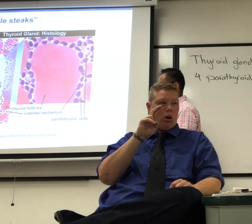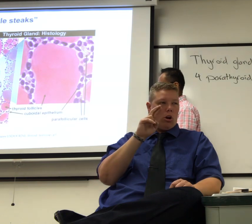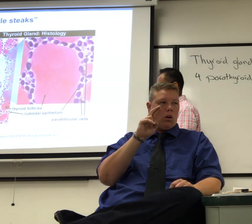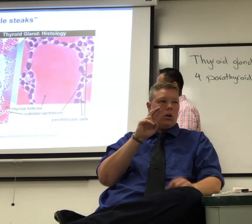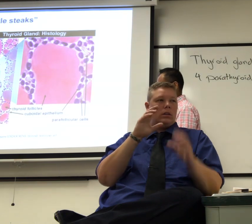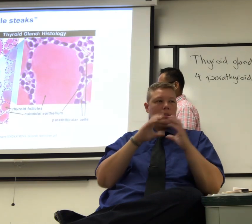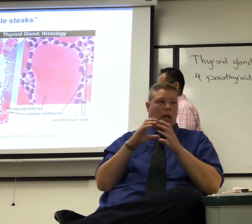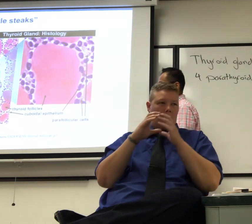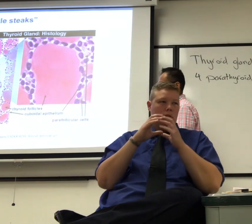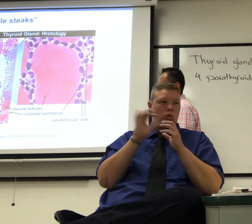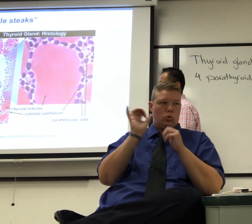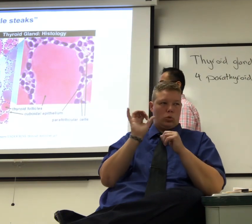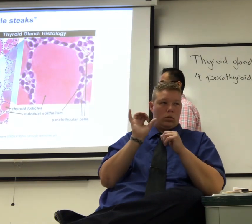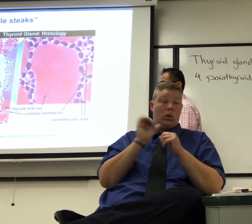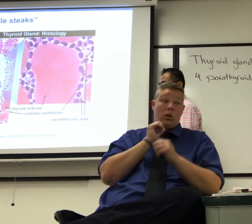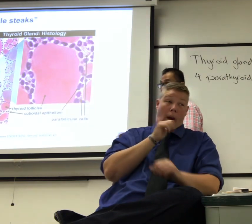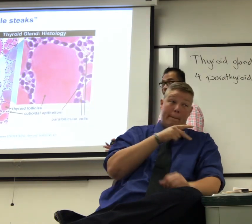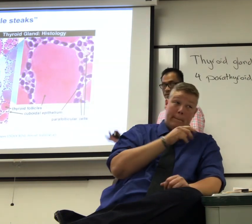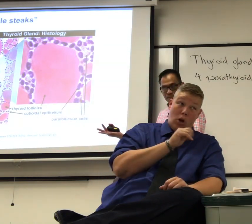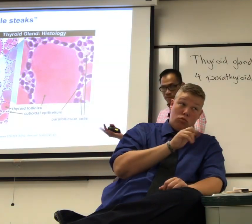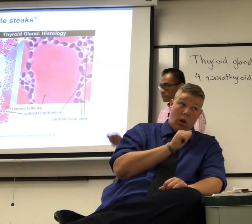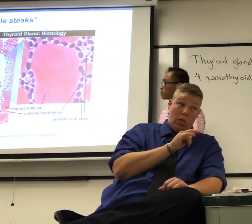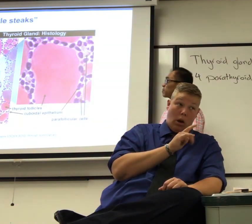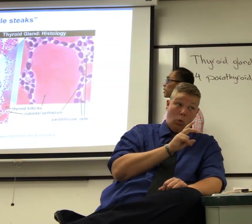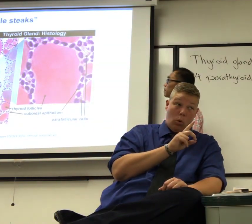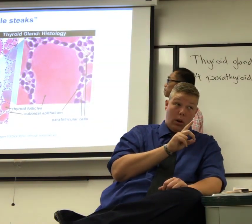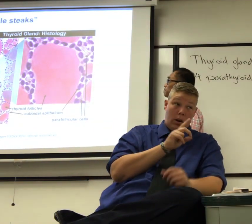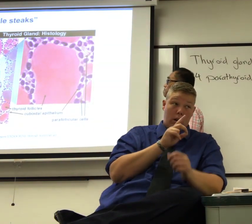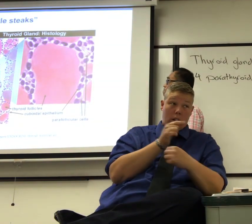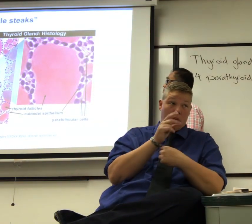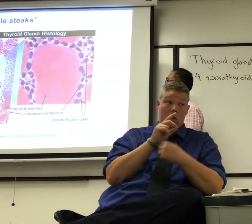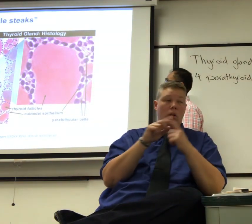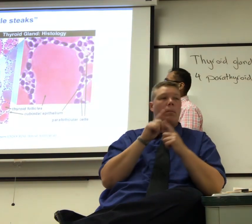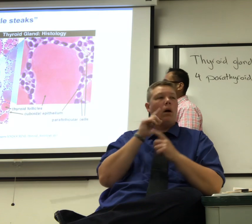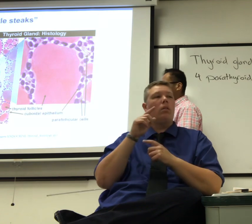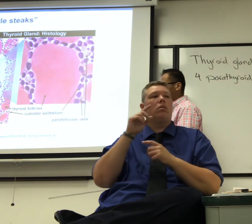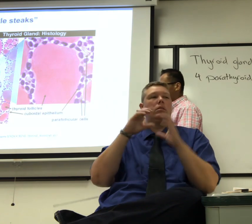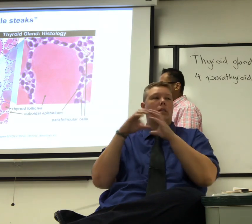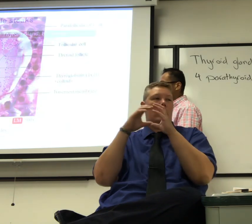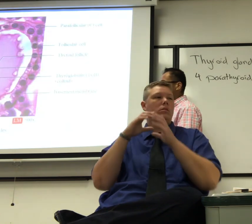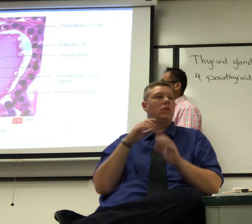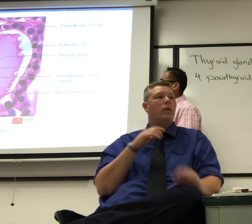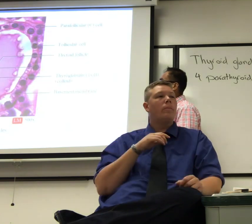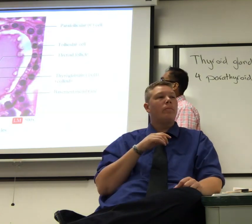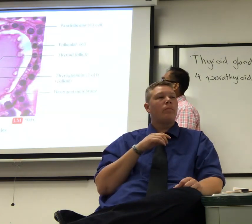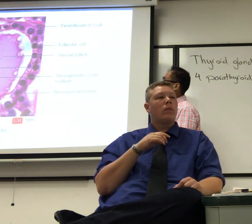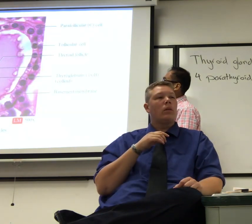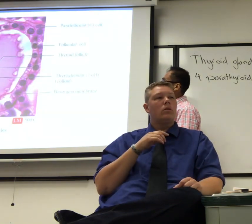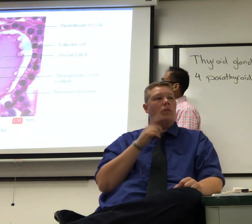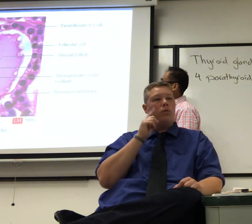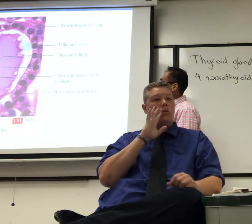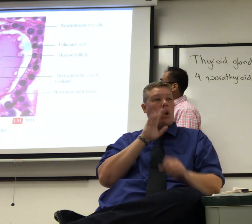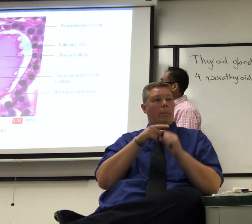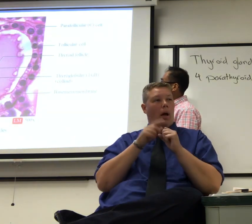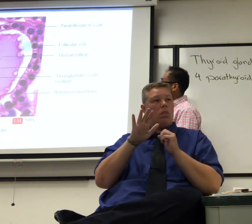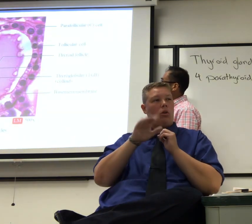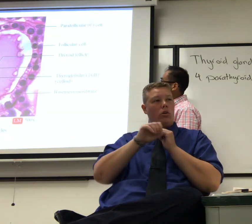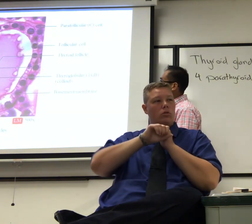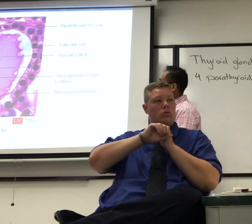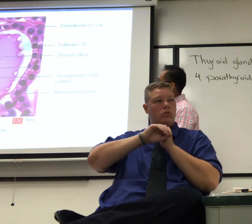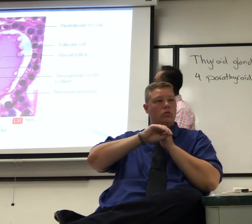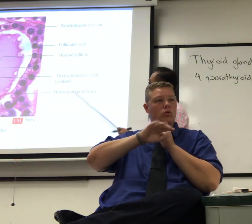the parafollicular cells. Okay, so you have parafollicular cells, not to be confused with the parathyroid